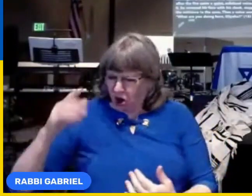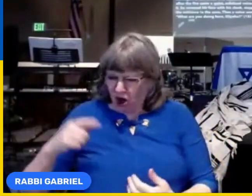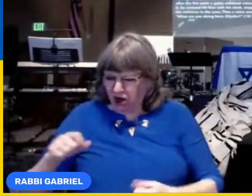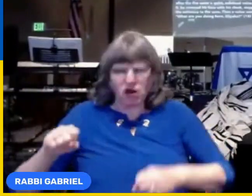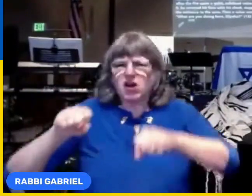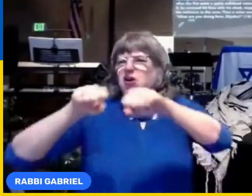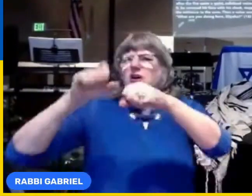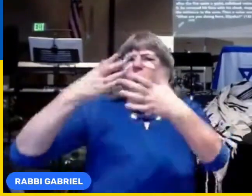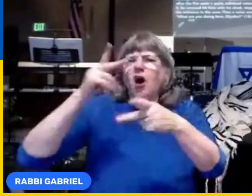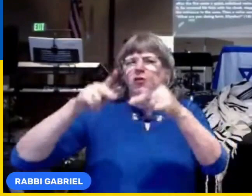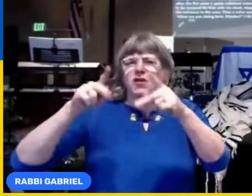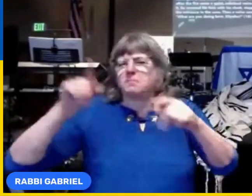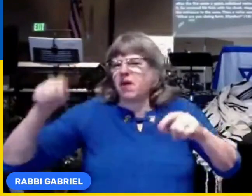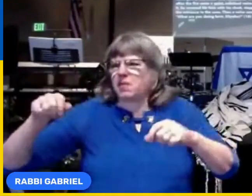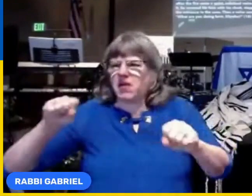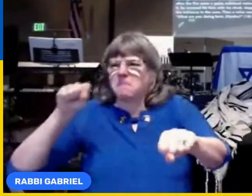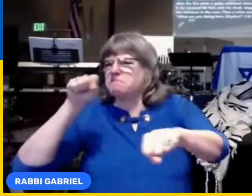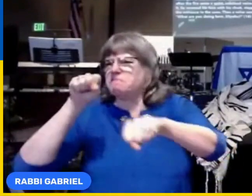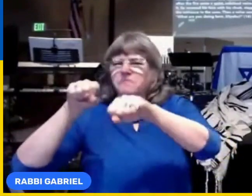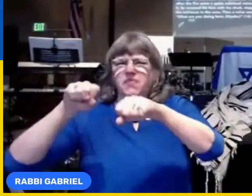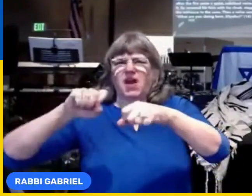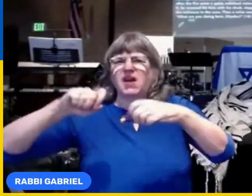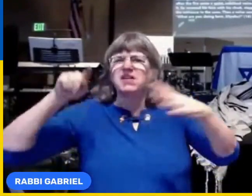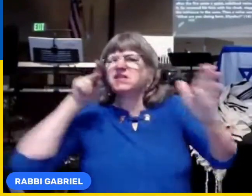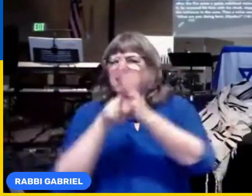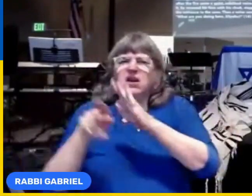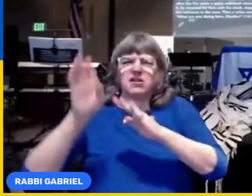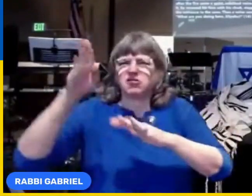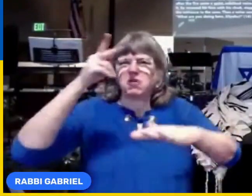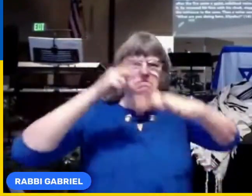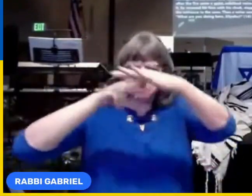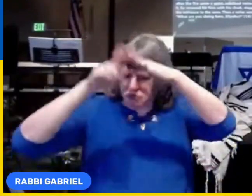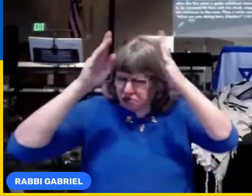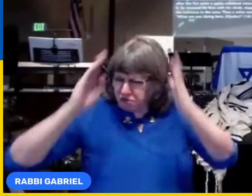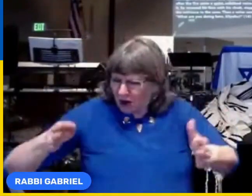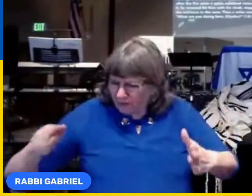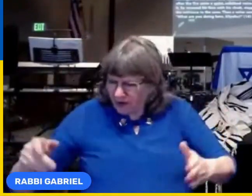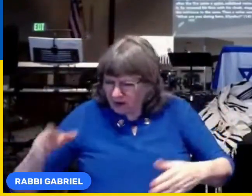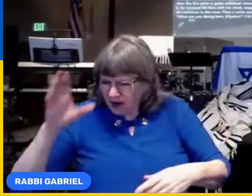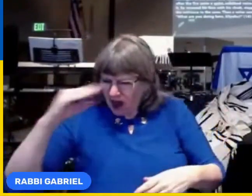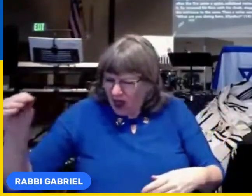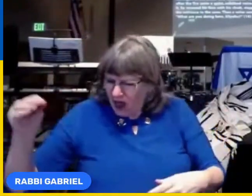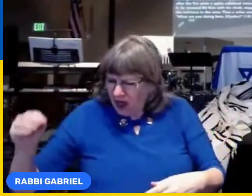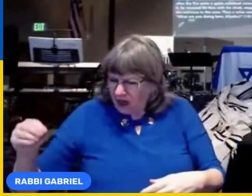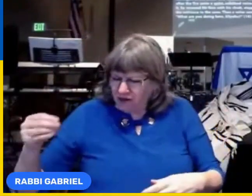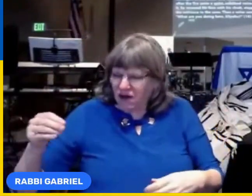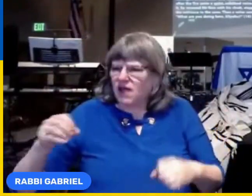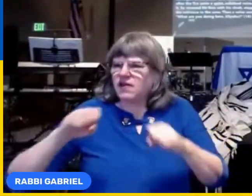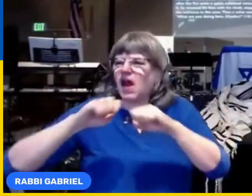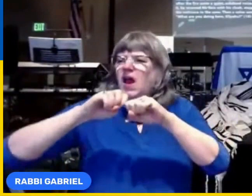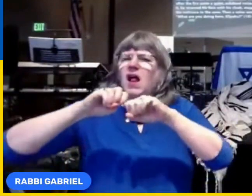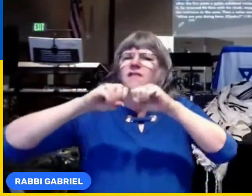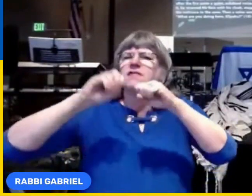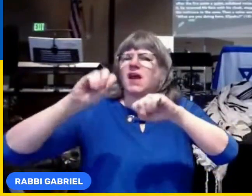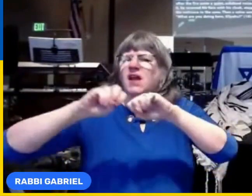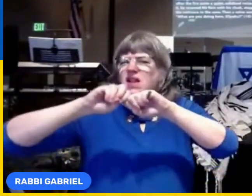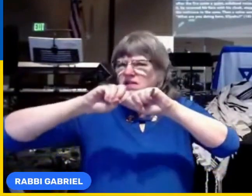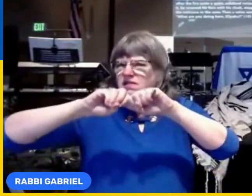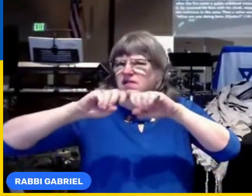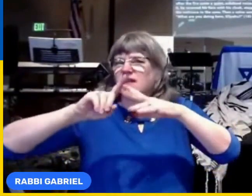down your altars, killed your prophets with the sword. Now, I'm the only one left. And they're coming after me to kill me